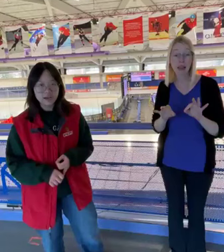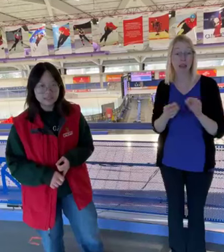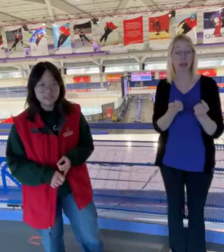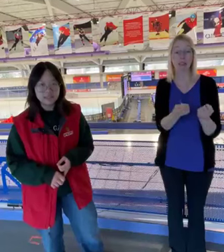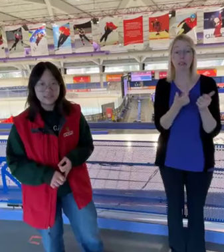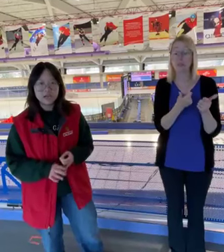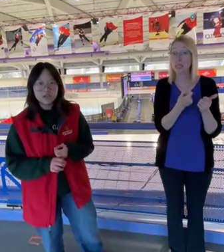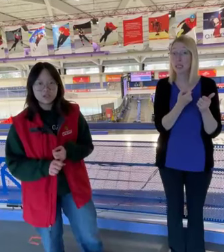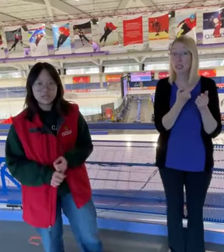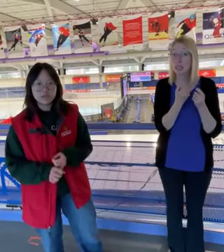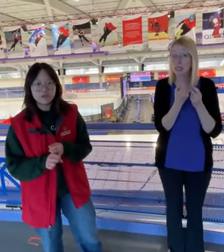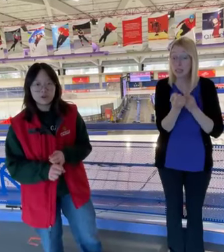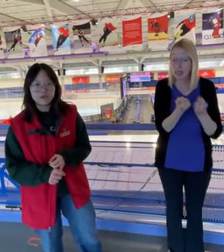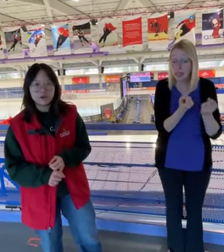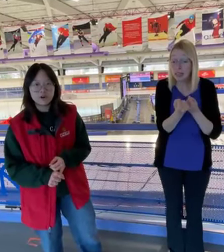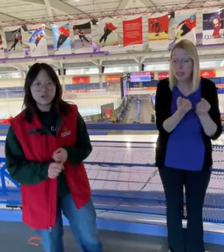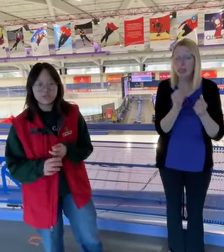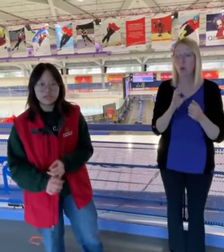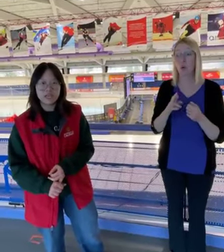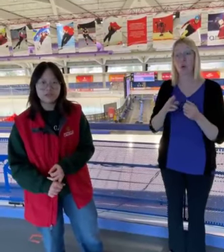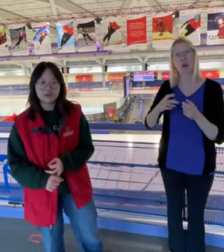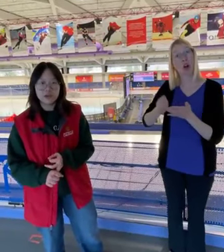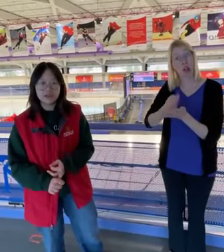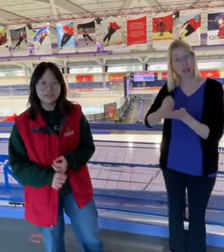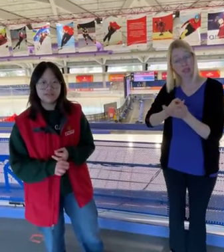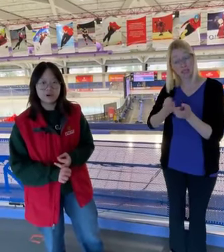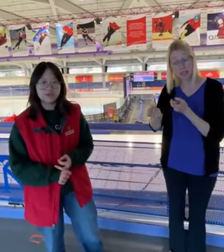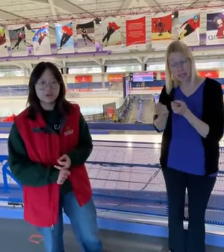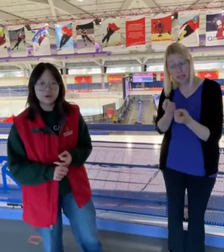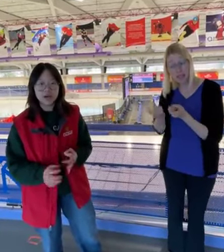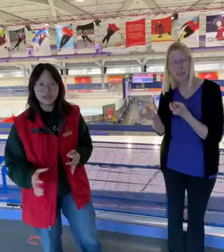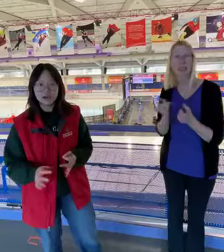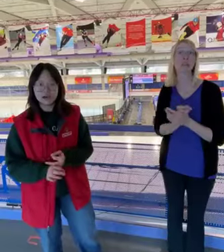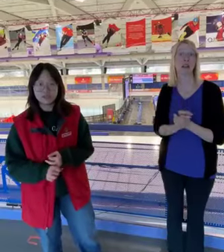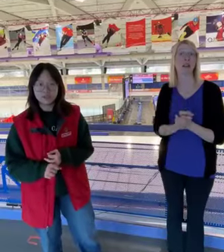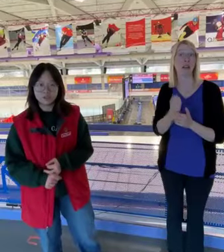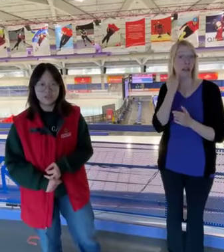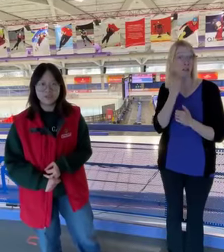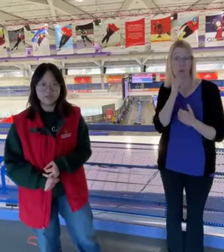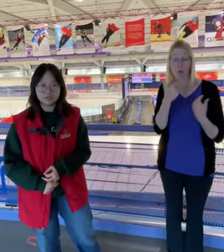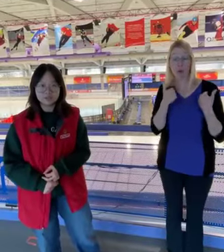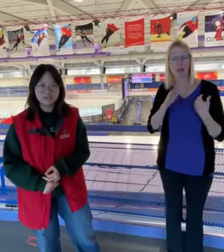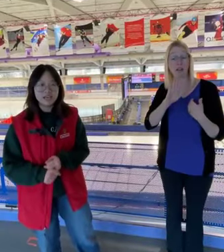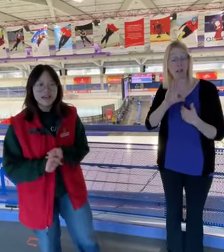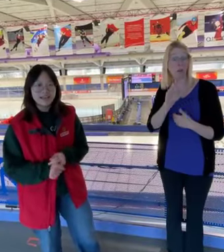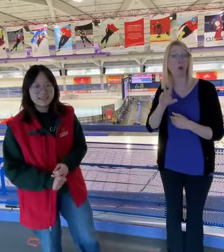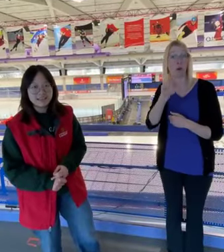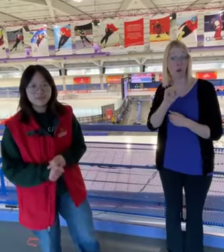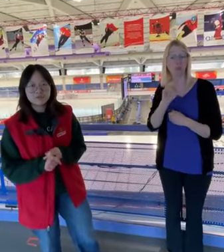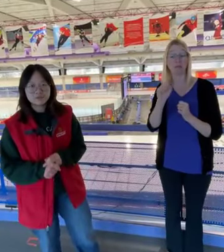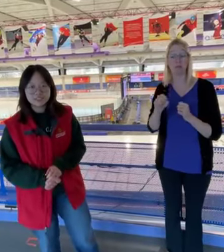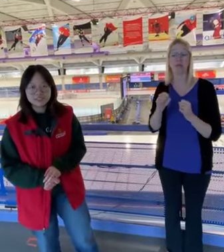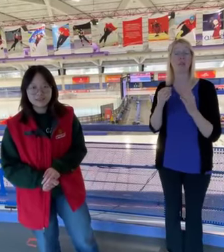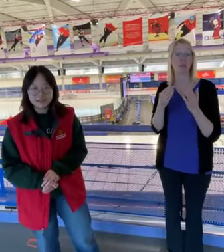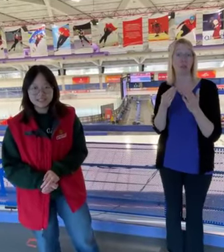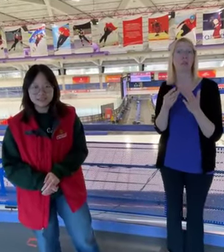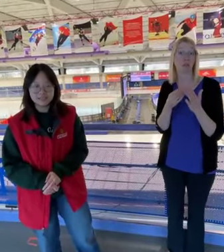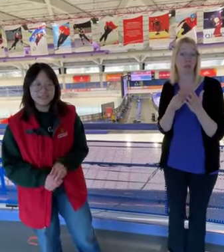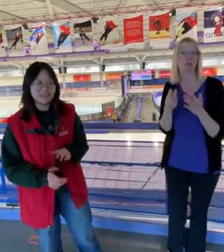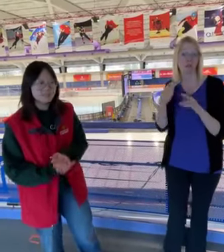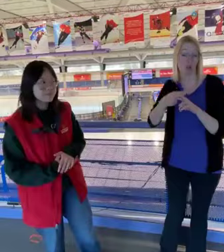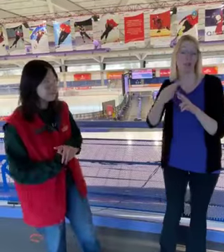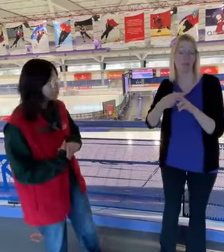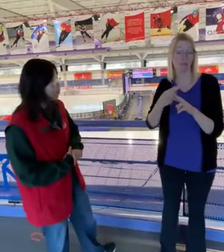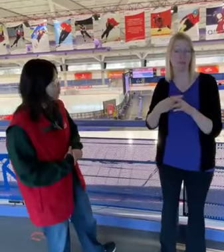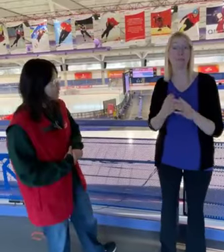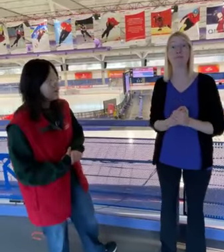skates or hockey skates. So again, if you don't have your own, you're still able to access the Oval by just purchasing some rentals. And again, really fun